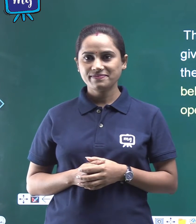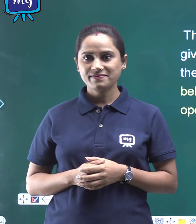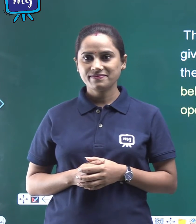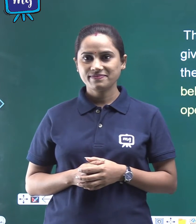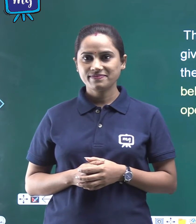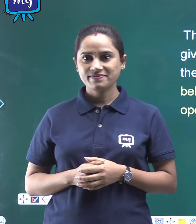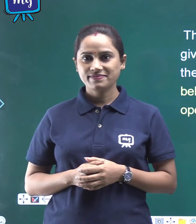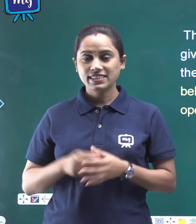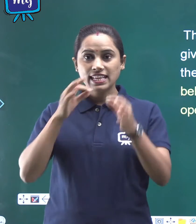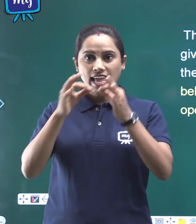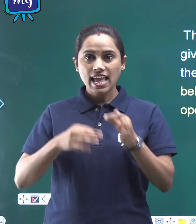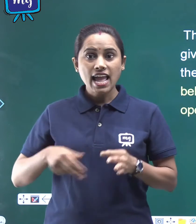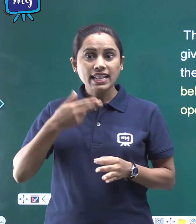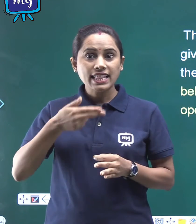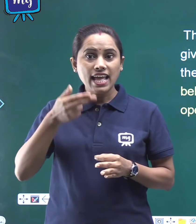The narrator went